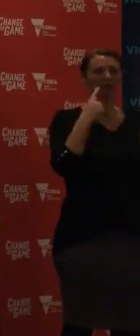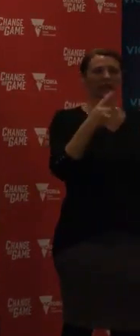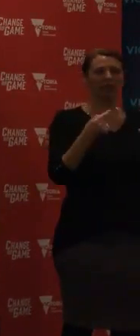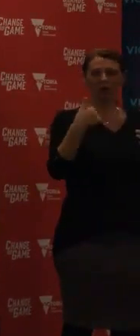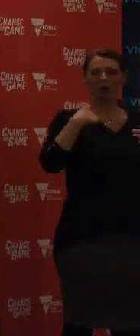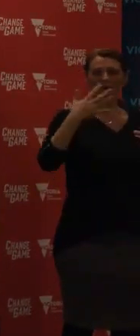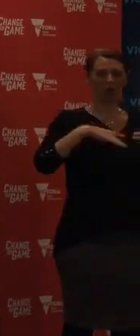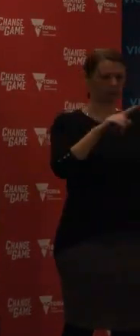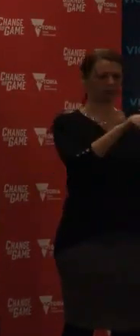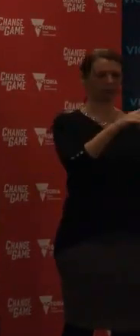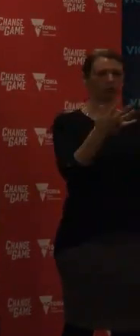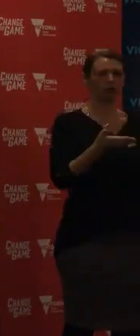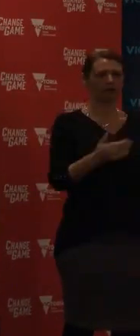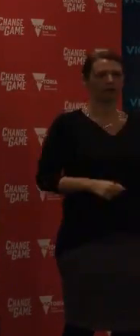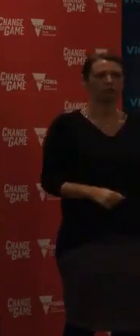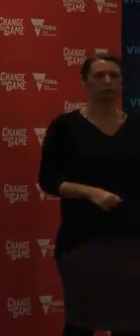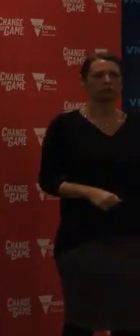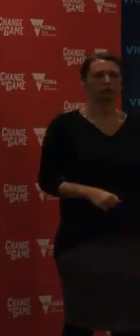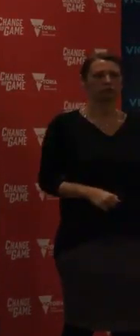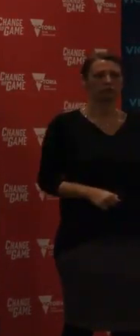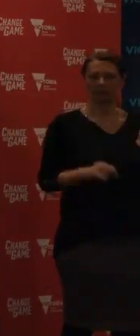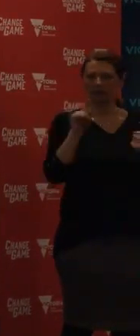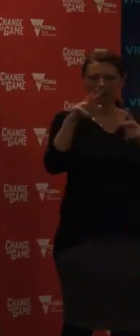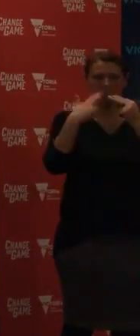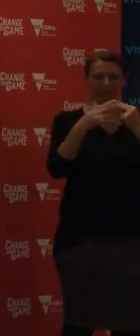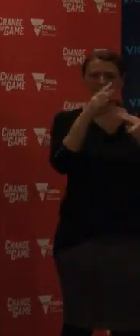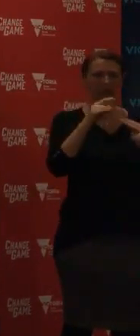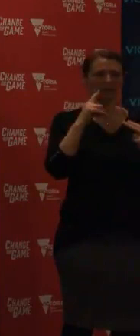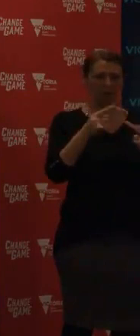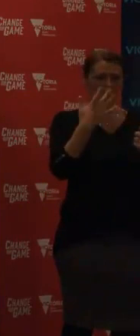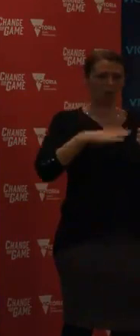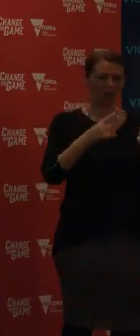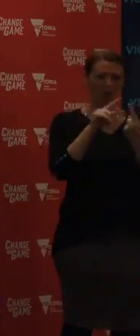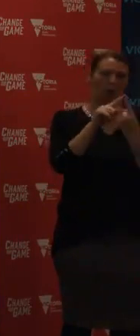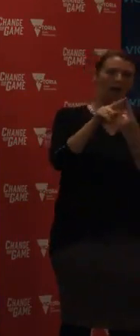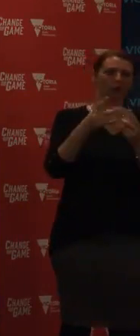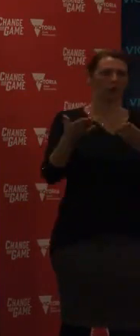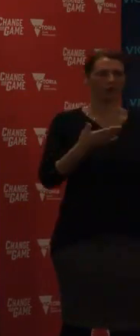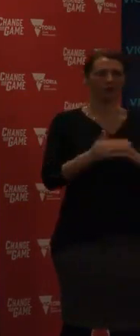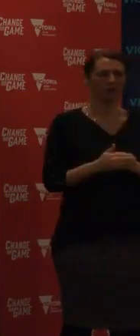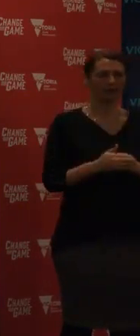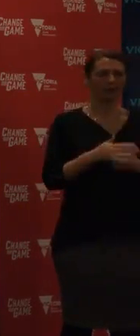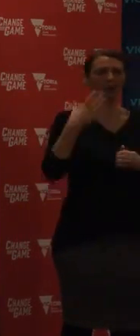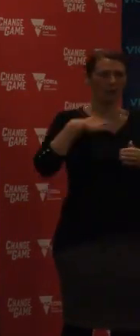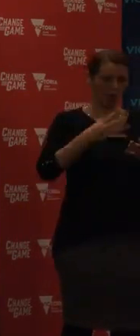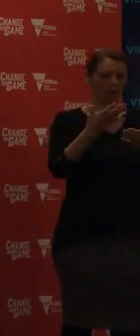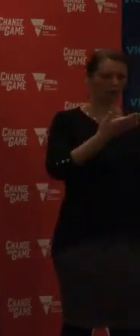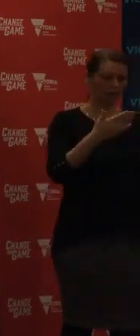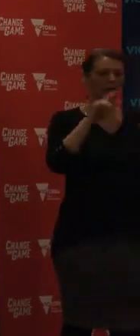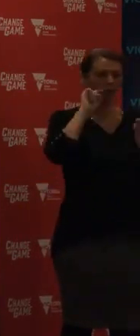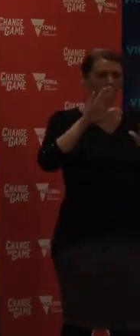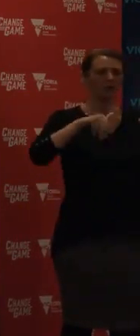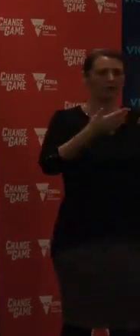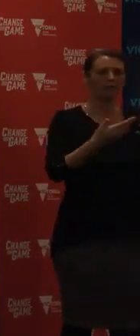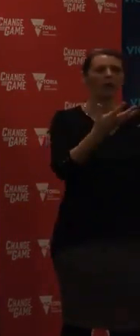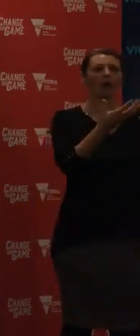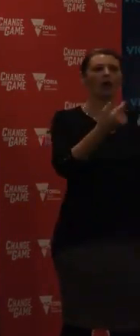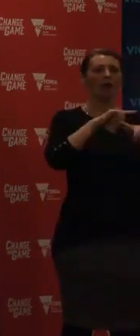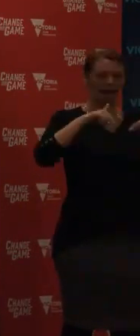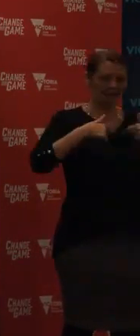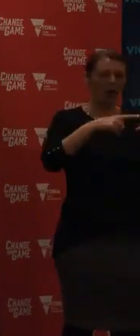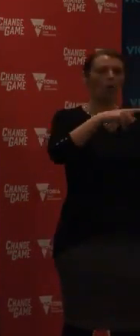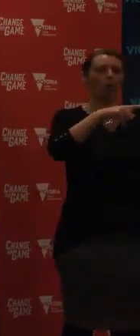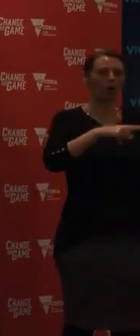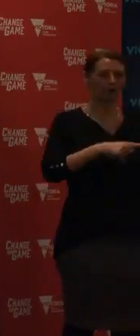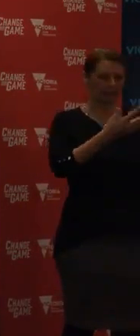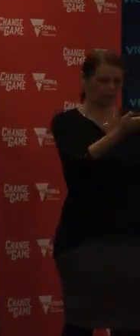want a service, and their families are not saying, we just want one service. They're saying, we want a service that will deliver us